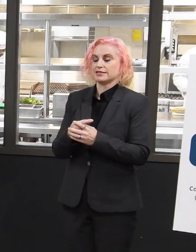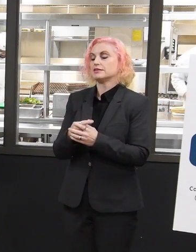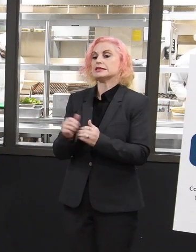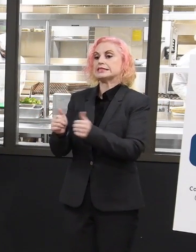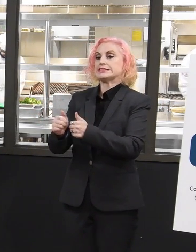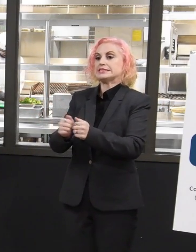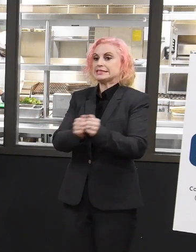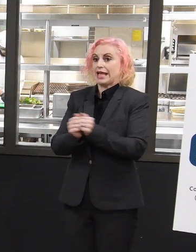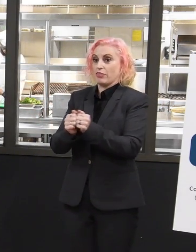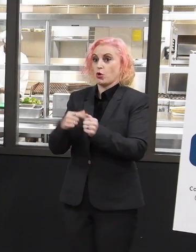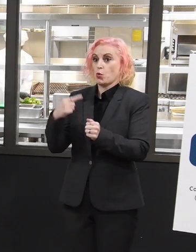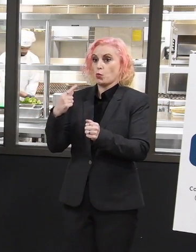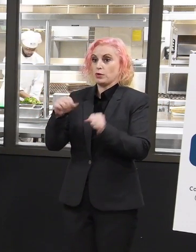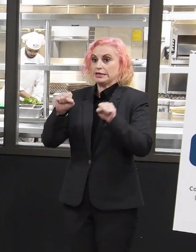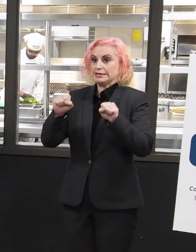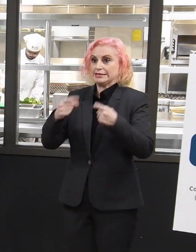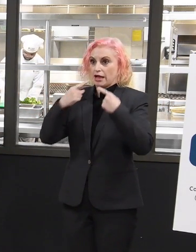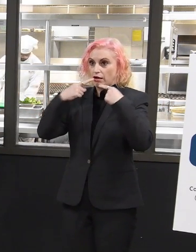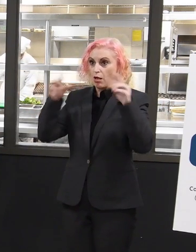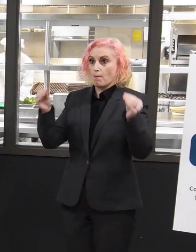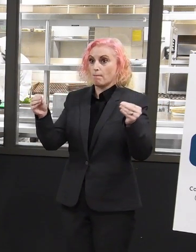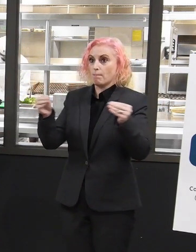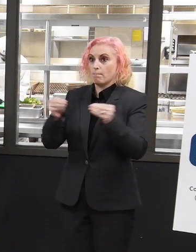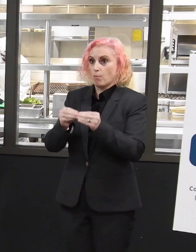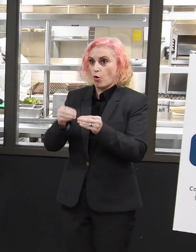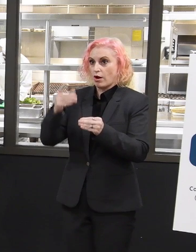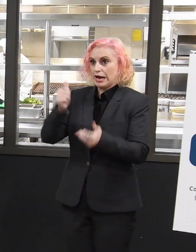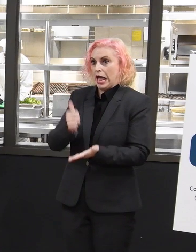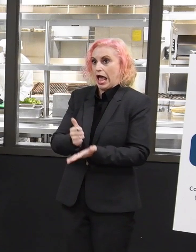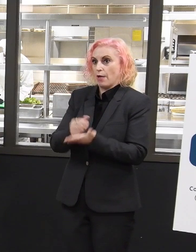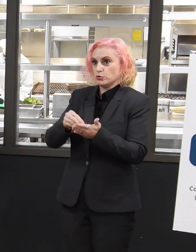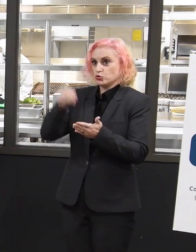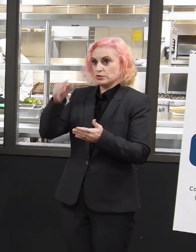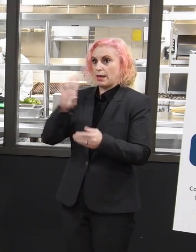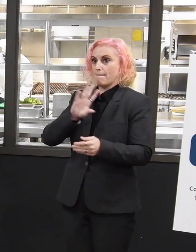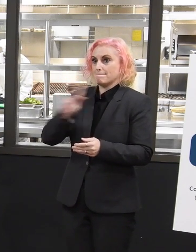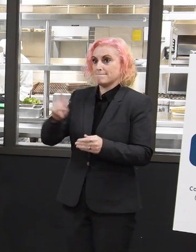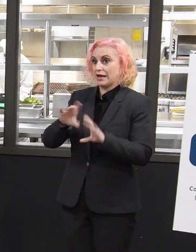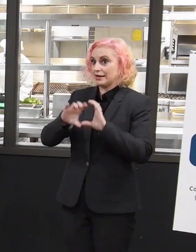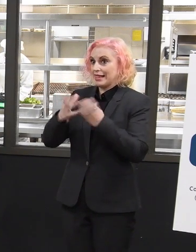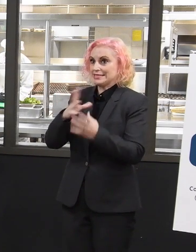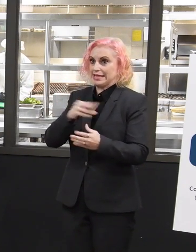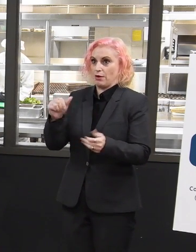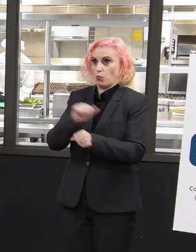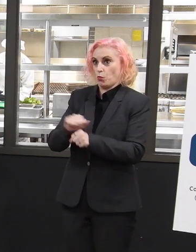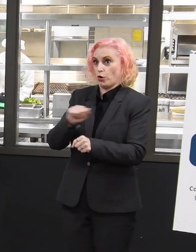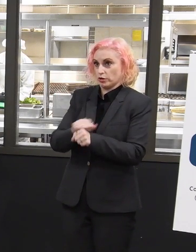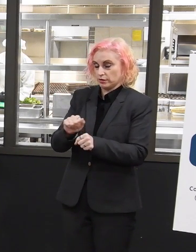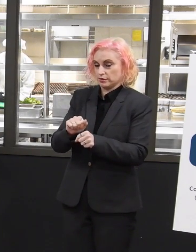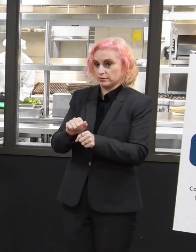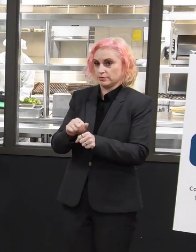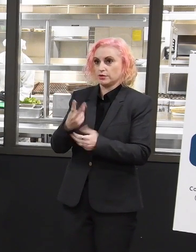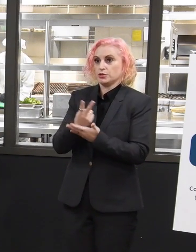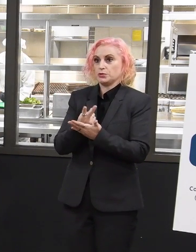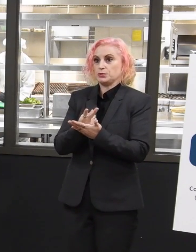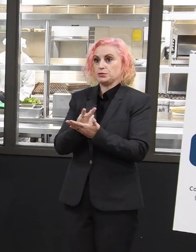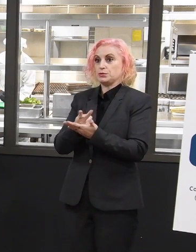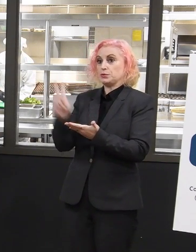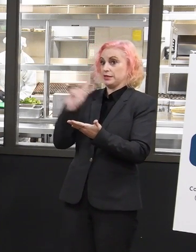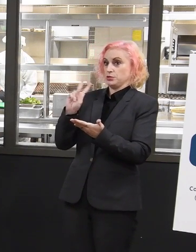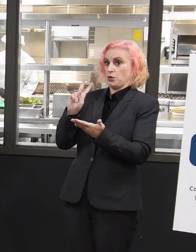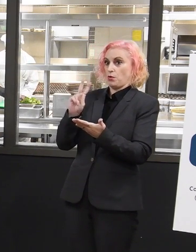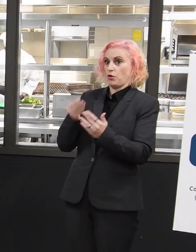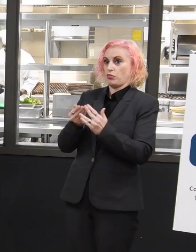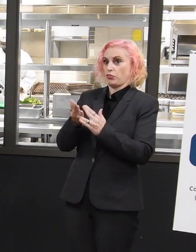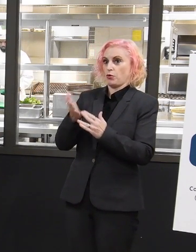Together, we can do more to get our students back to class and to work. 2 weeks ago, during